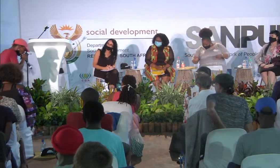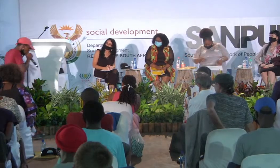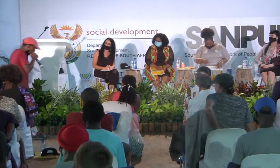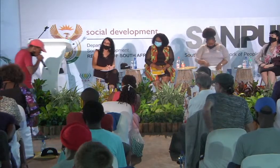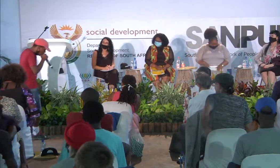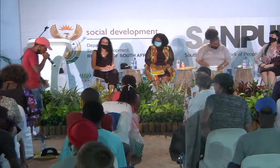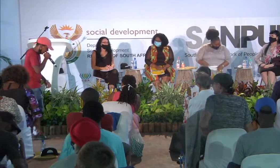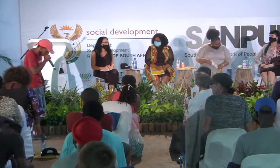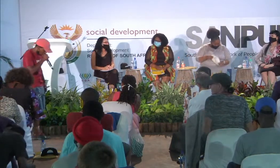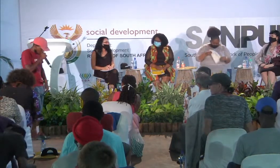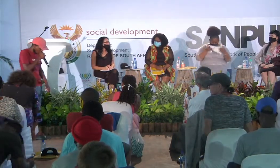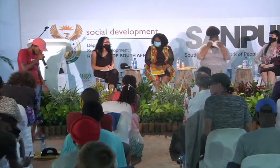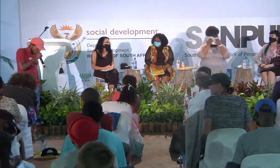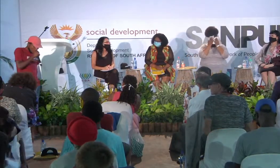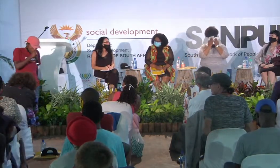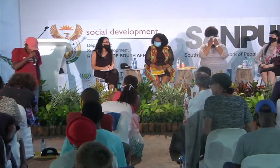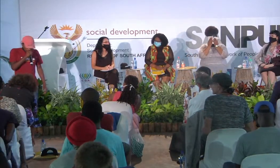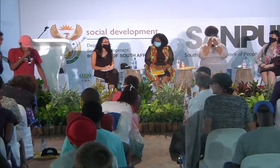Hey yo.